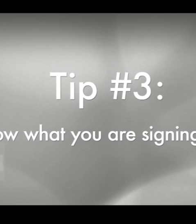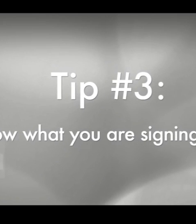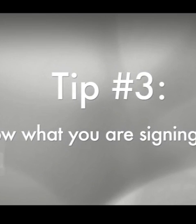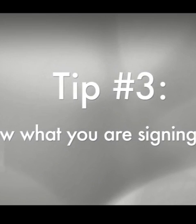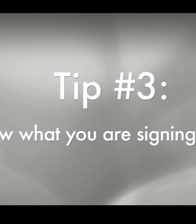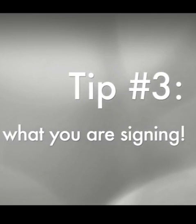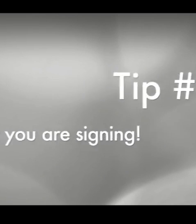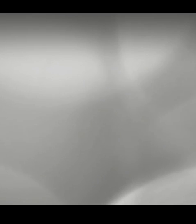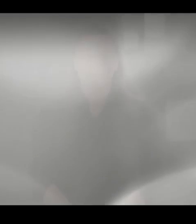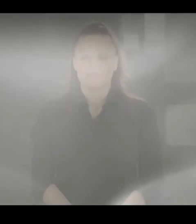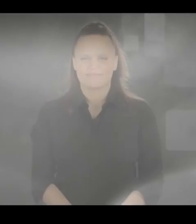receipt.